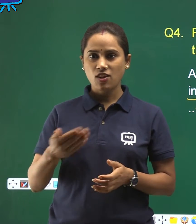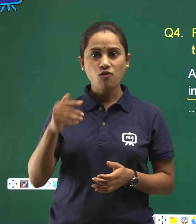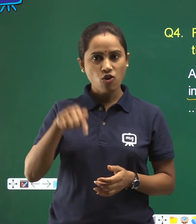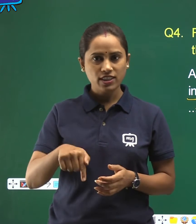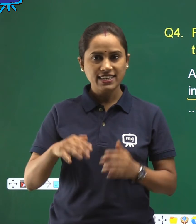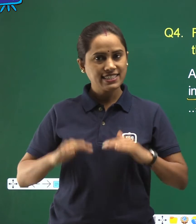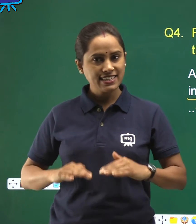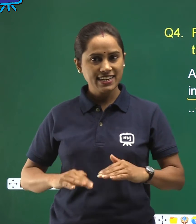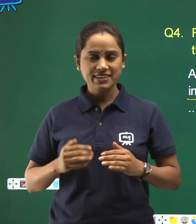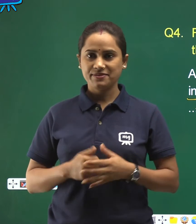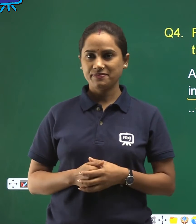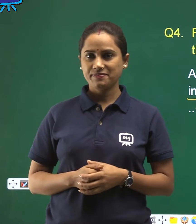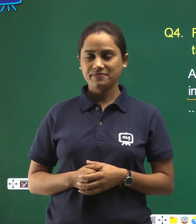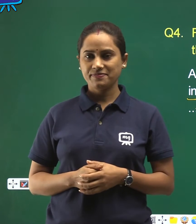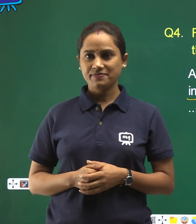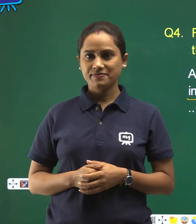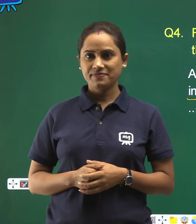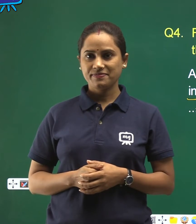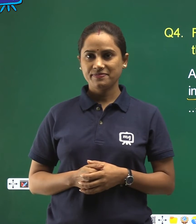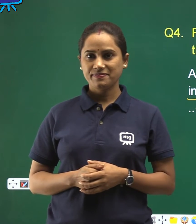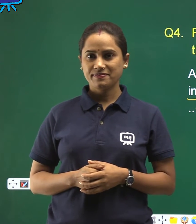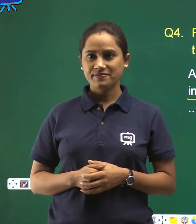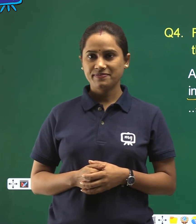for these children.